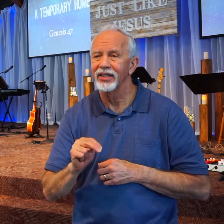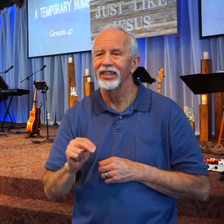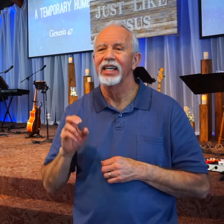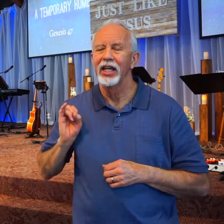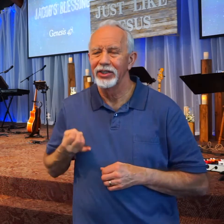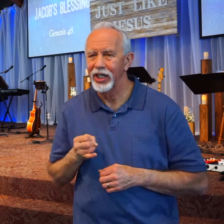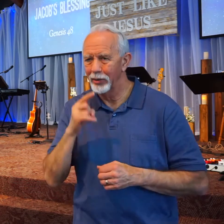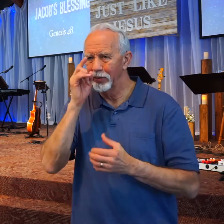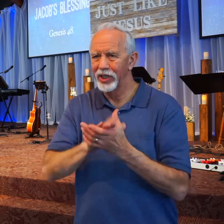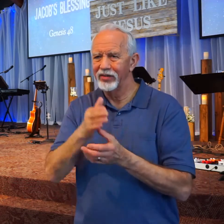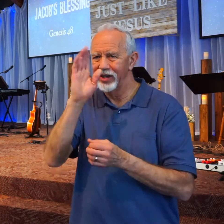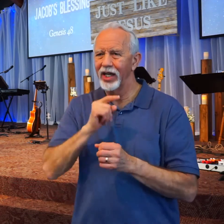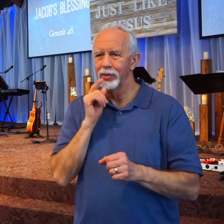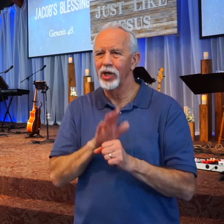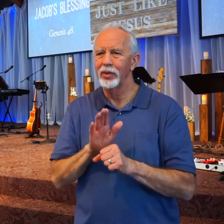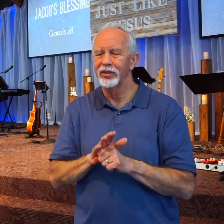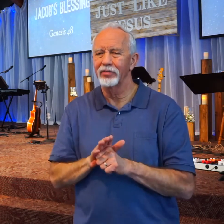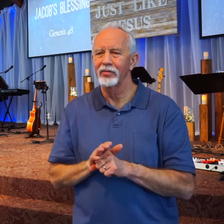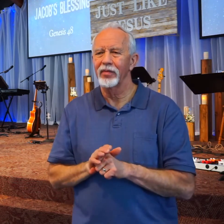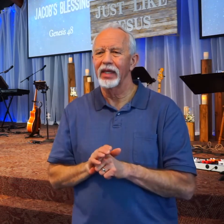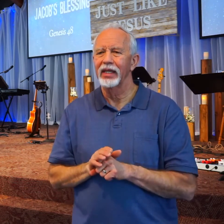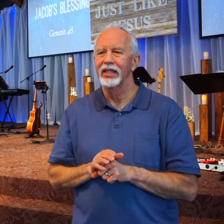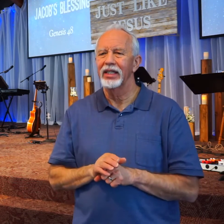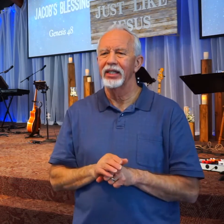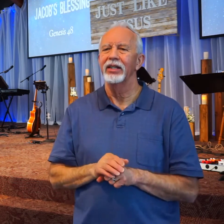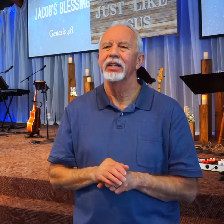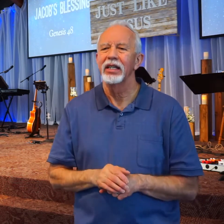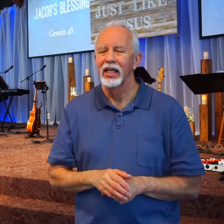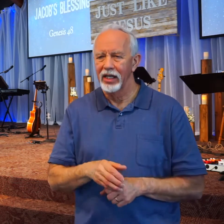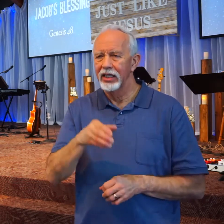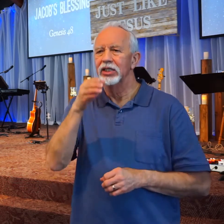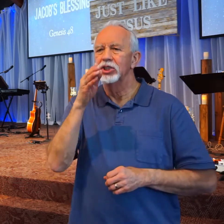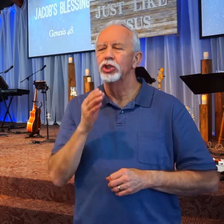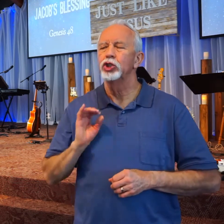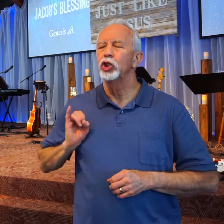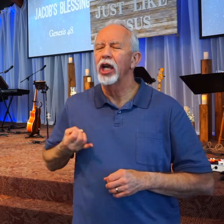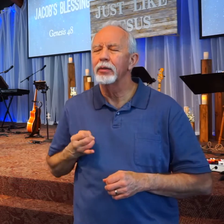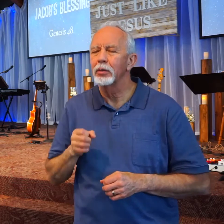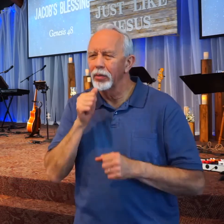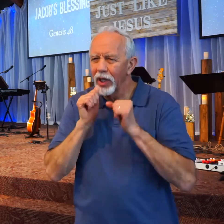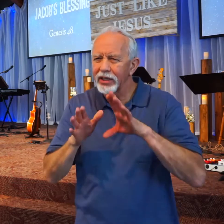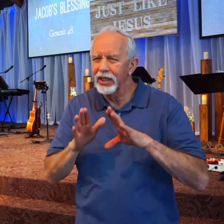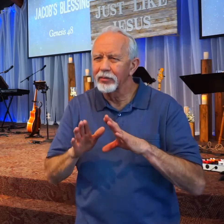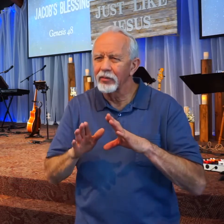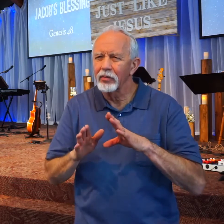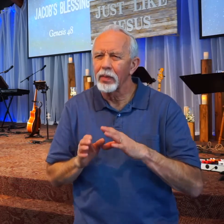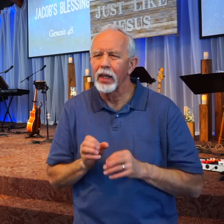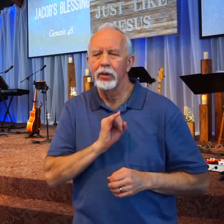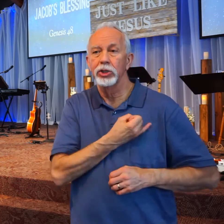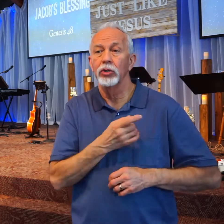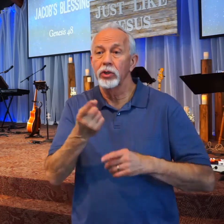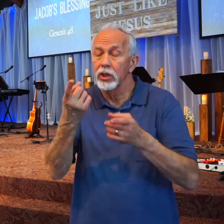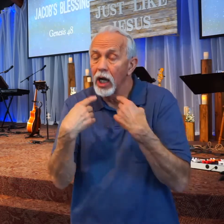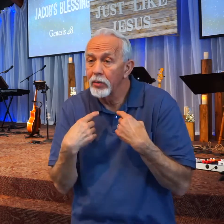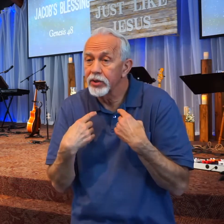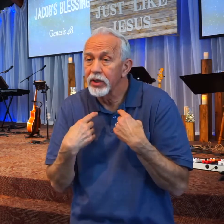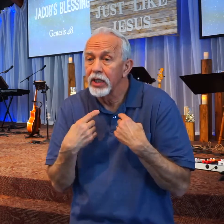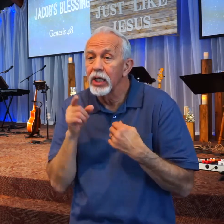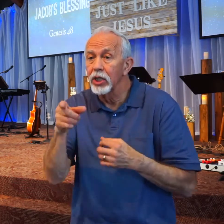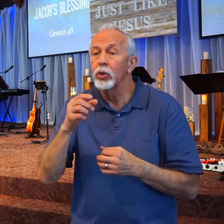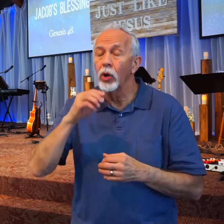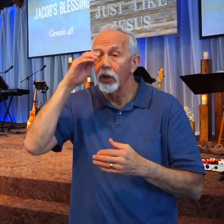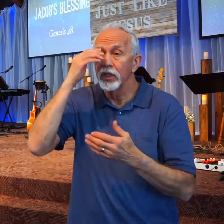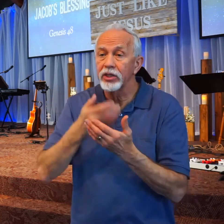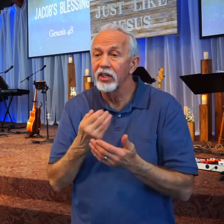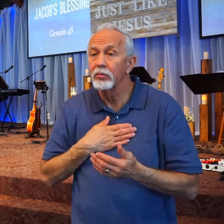48, Jacob's blessing. When Joseph comes to his father, it says that Israel summoned his strength and sat up